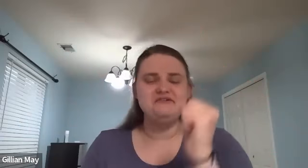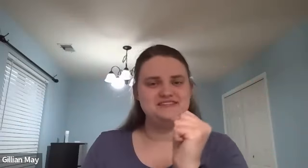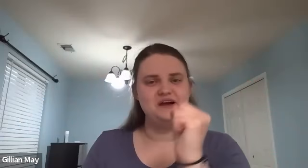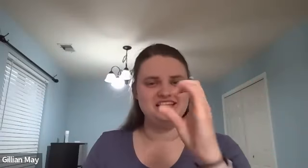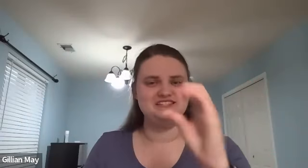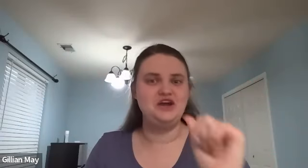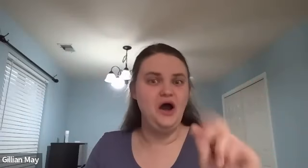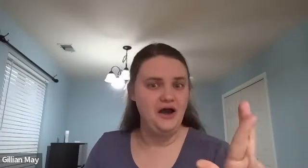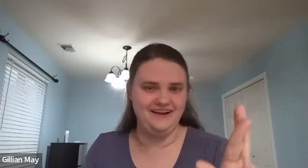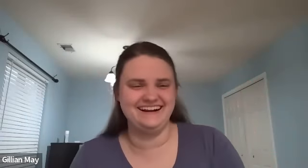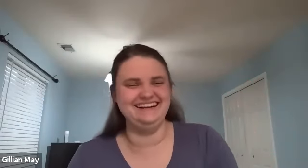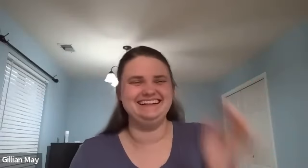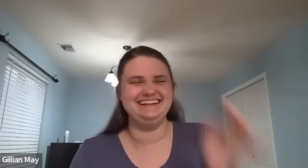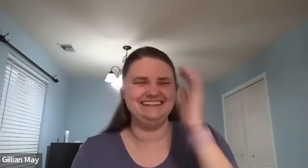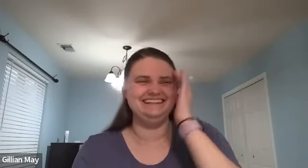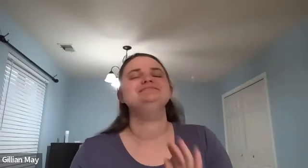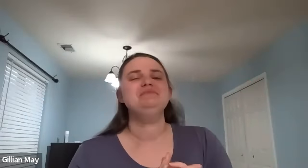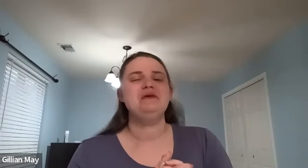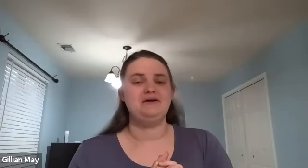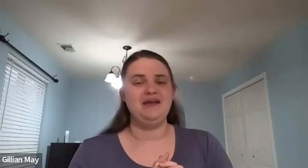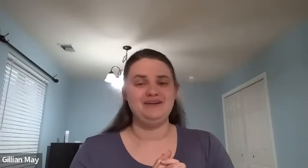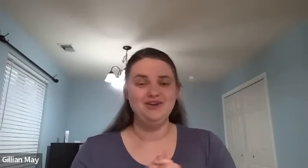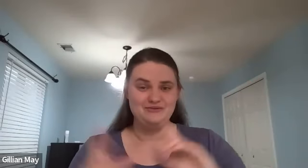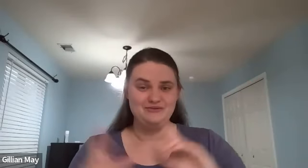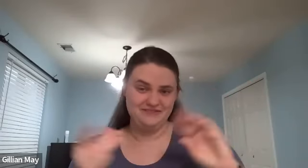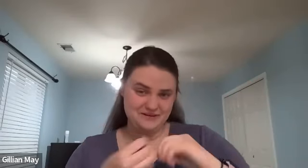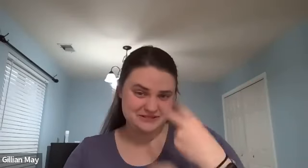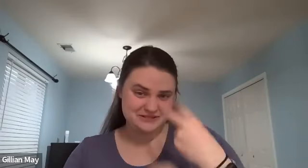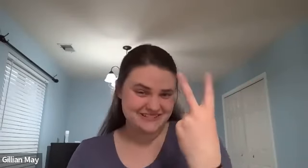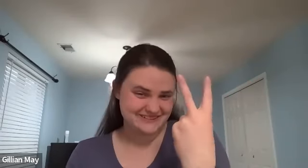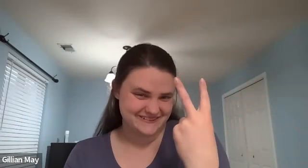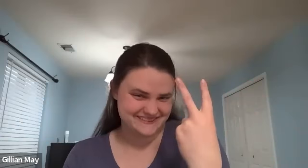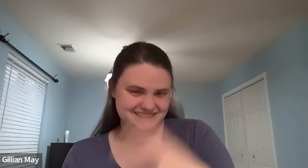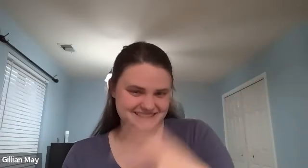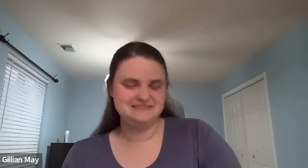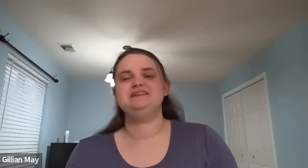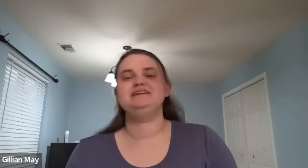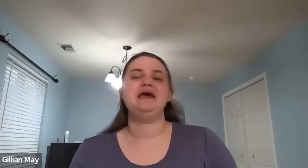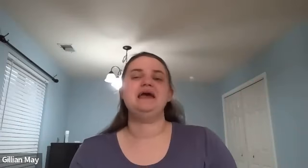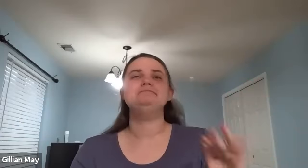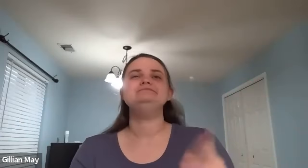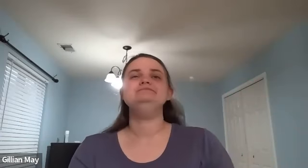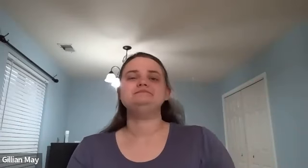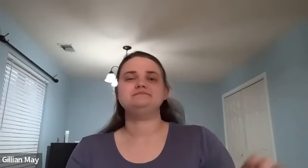this one. It's color. Okay, ready for number 2. Okay.